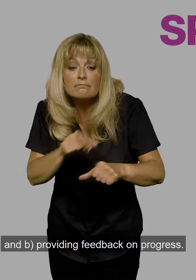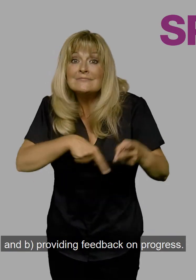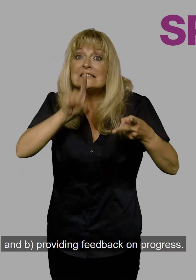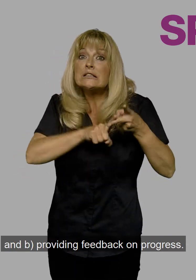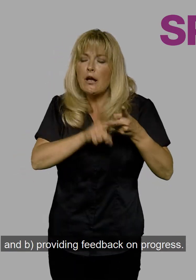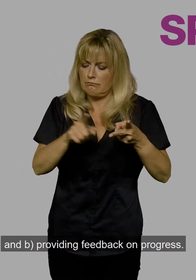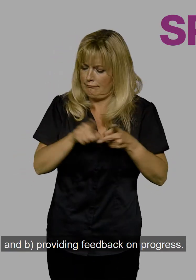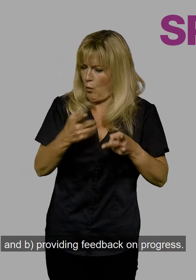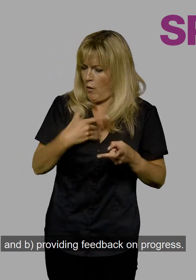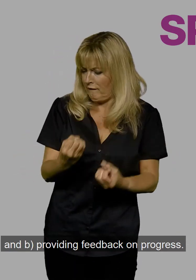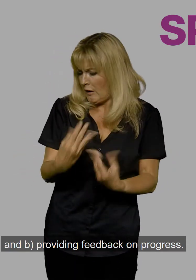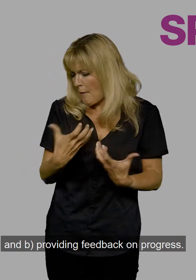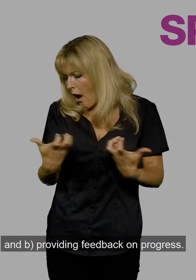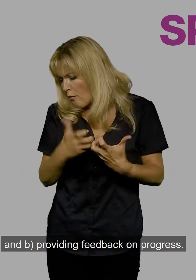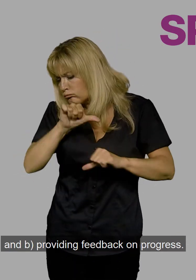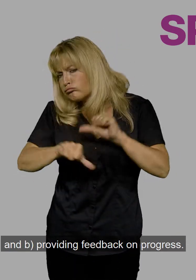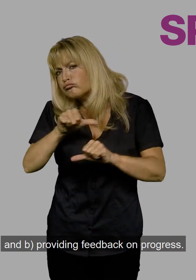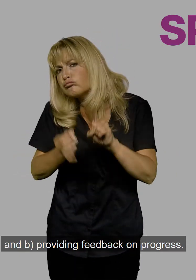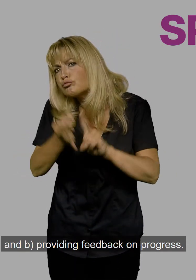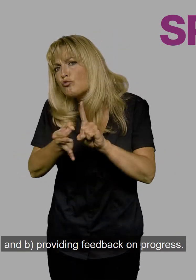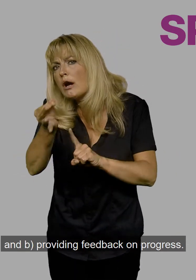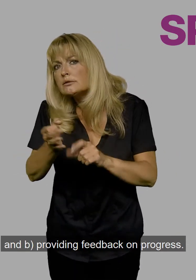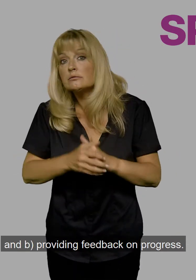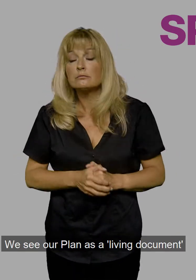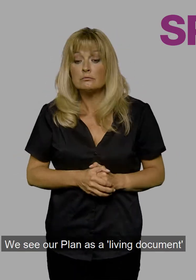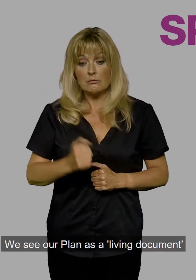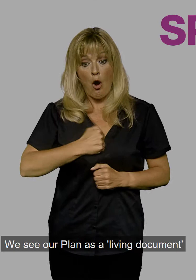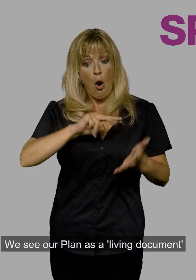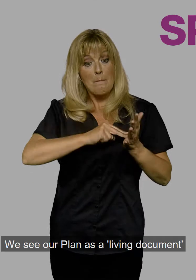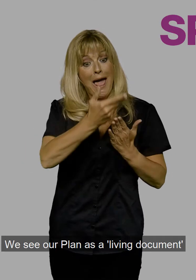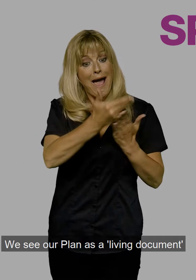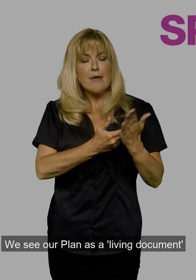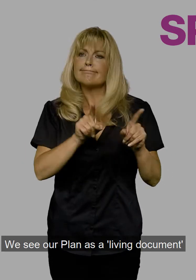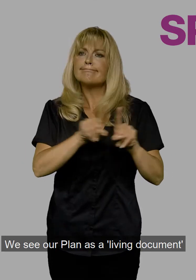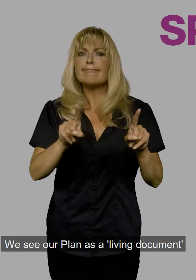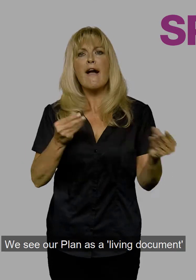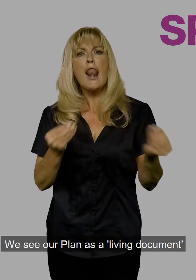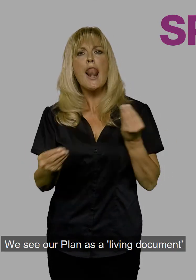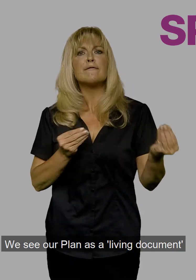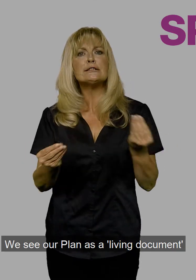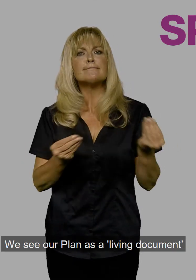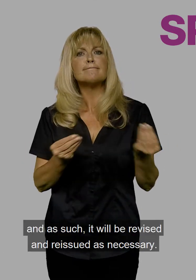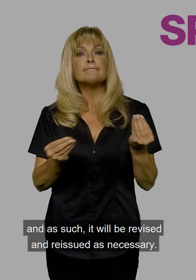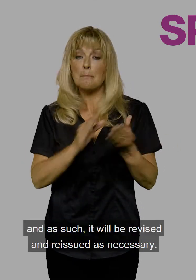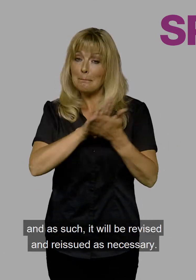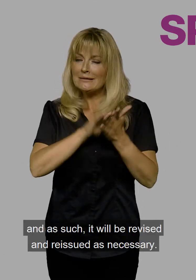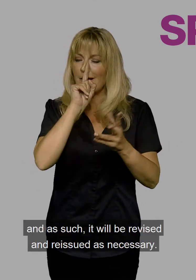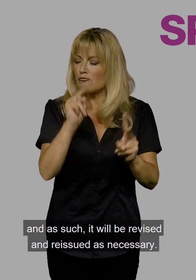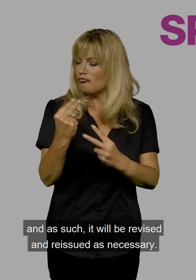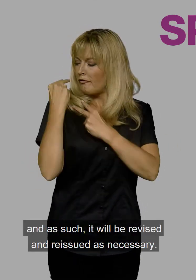B. Providing feedback on progress. We see our plan as a living document, and as such it will